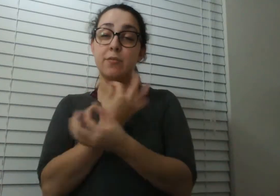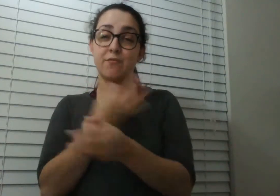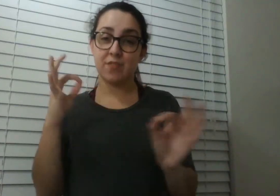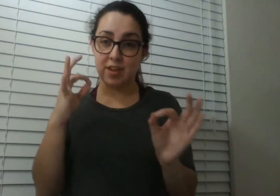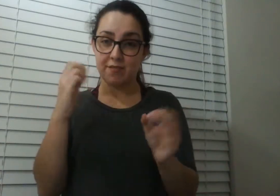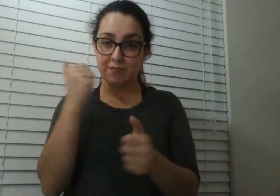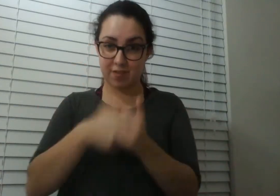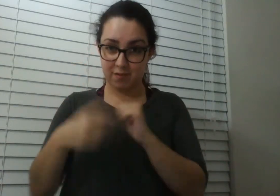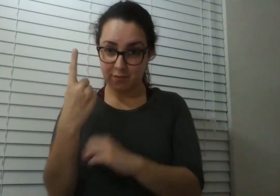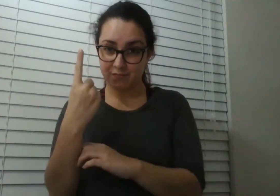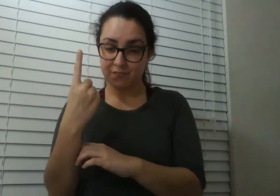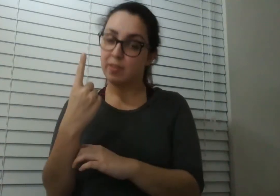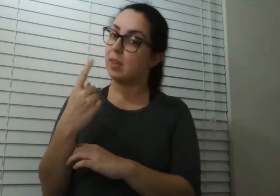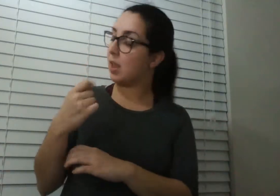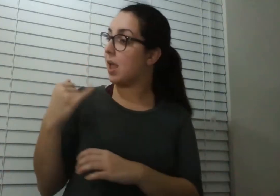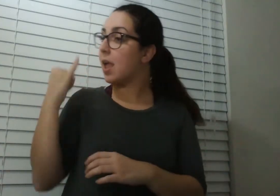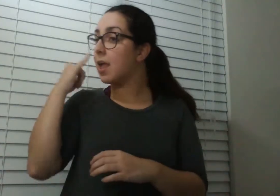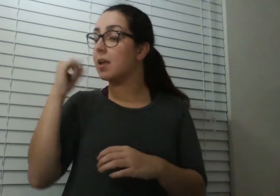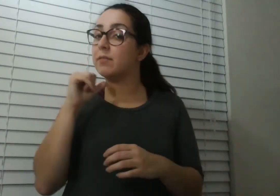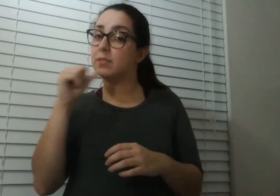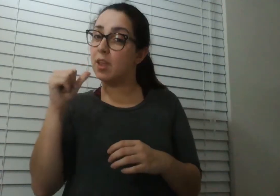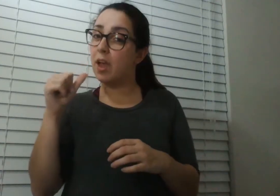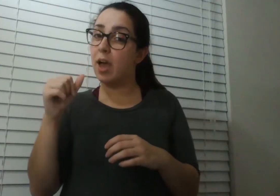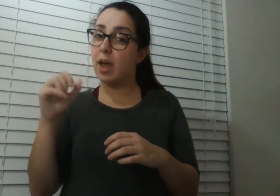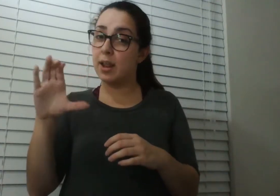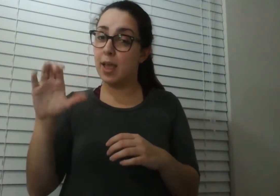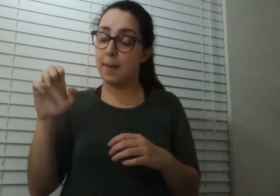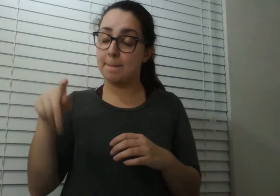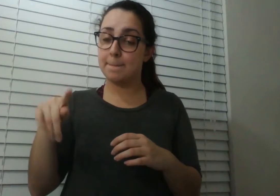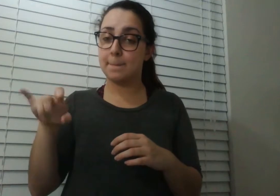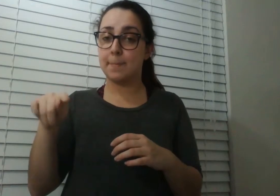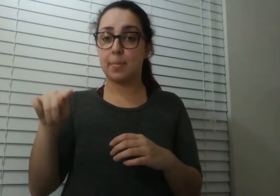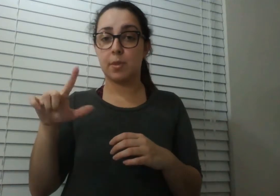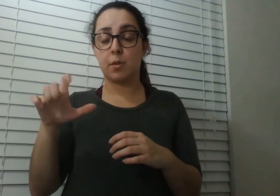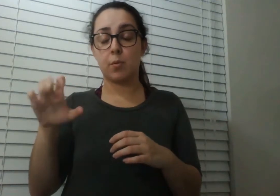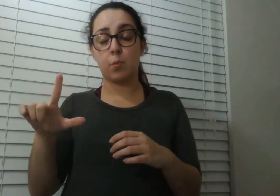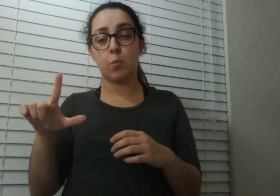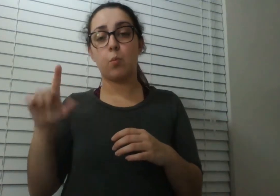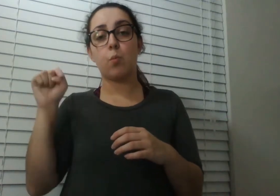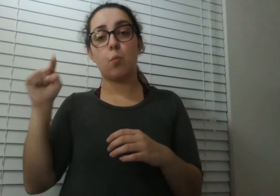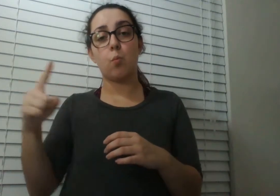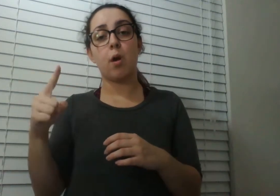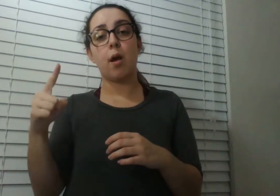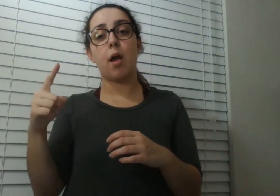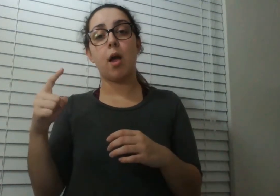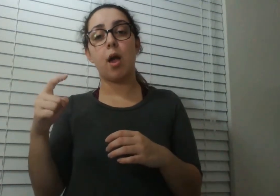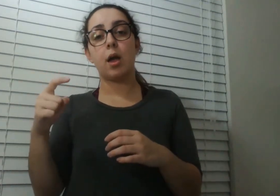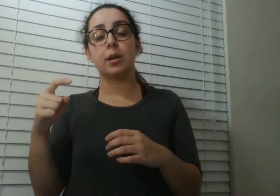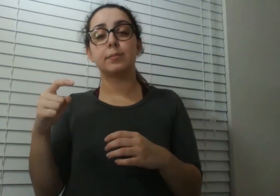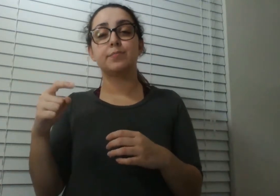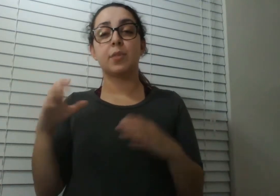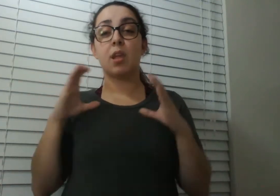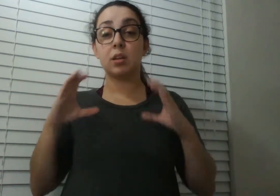whether you're a Capital One customer or not, download the free CreditWise app today and find a state of credit enlightenment.